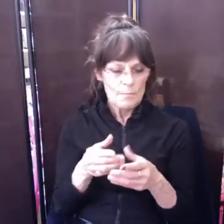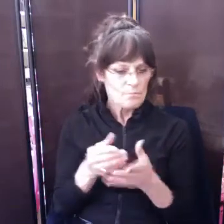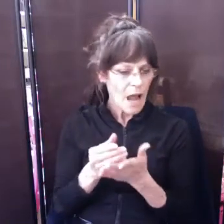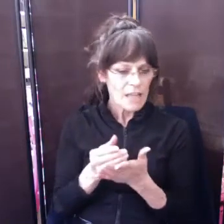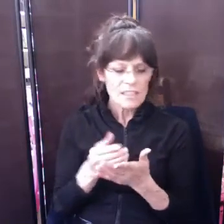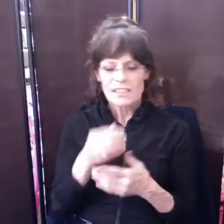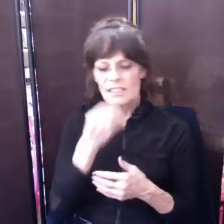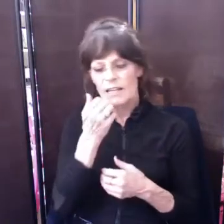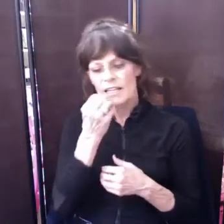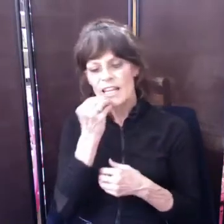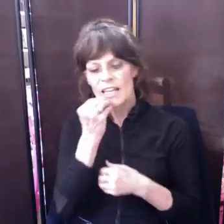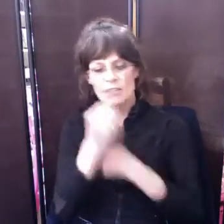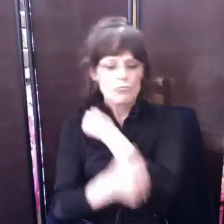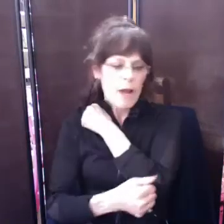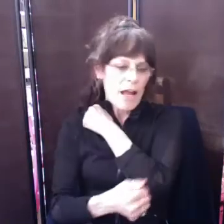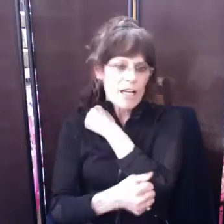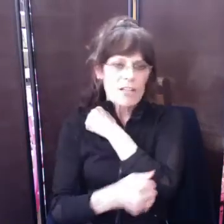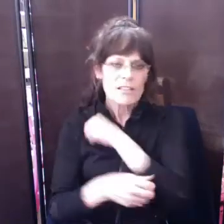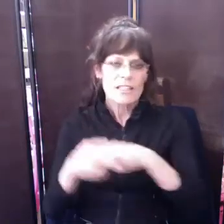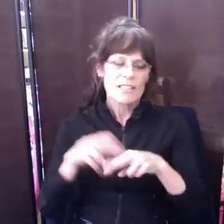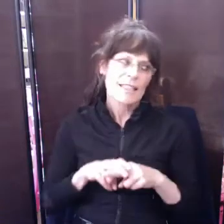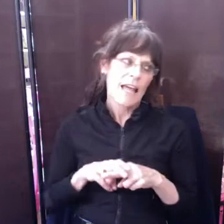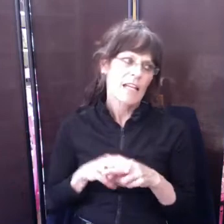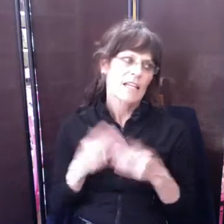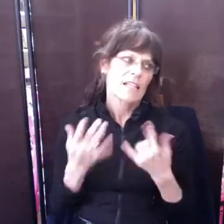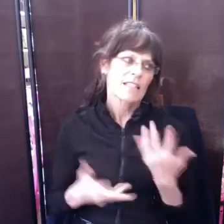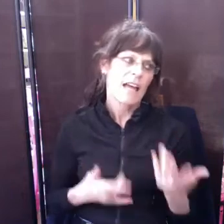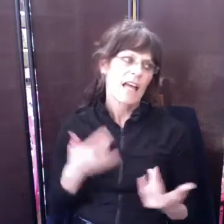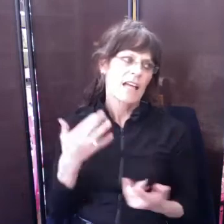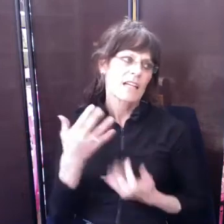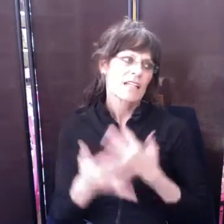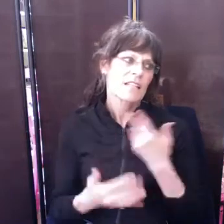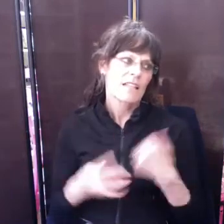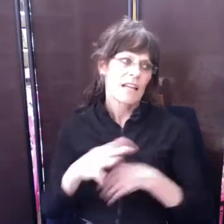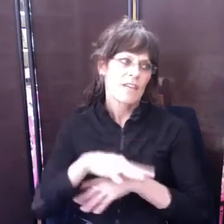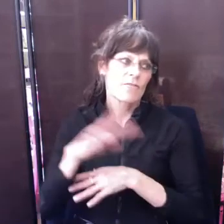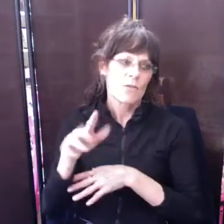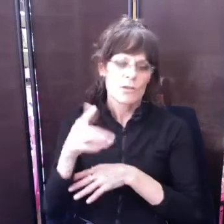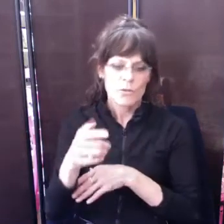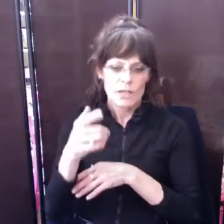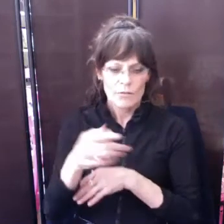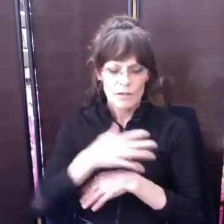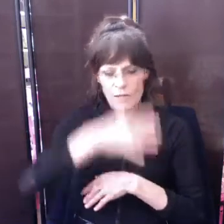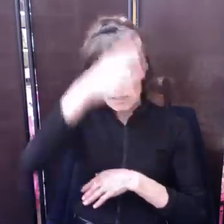crackers, and I sat and I sat. And at 4:21 that afternoon, my dad took his last breath, and it was a